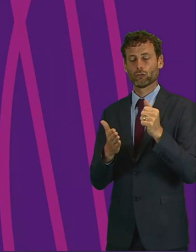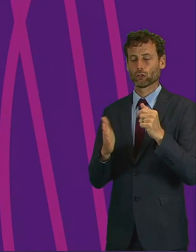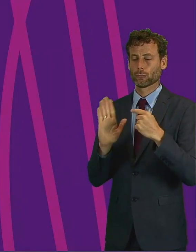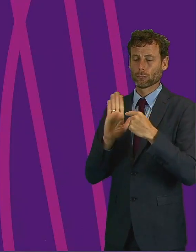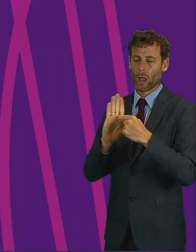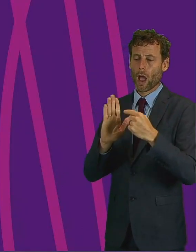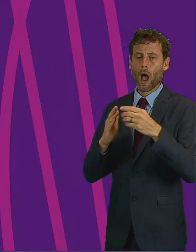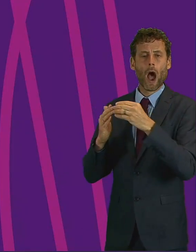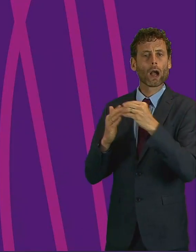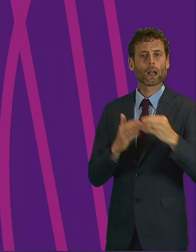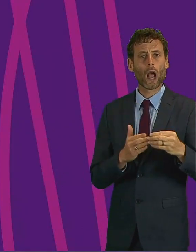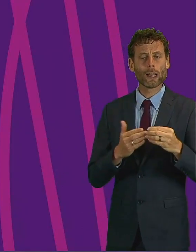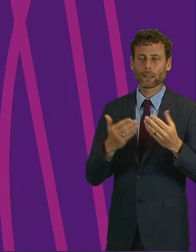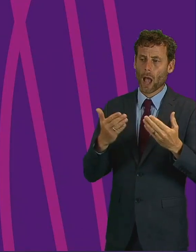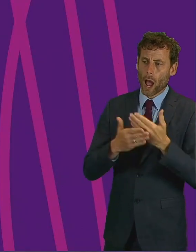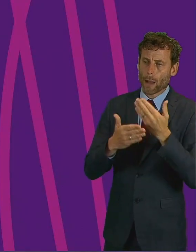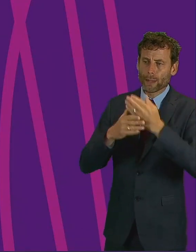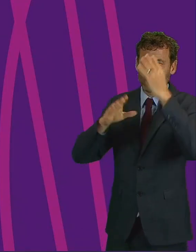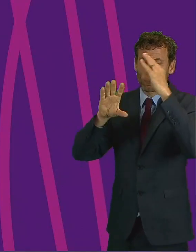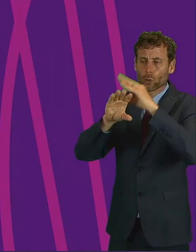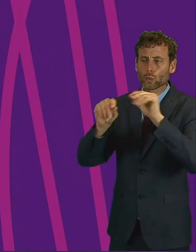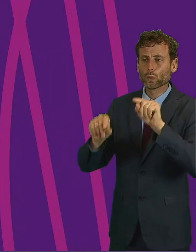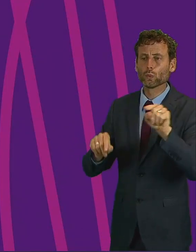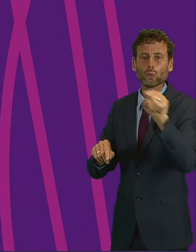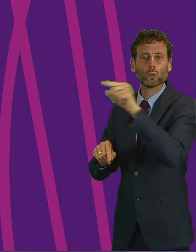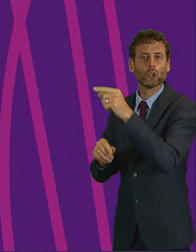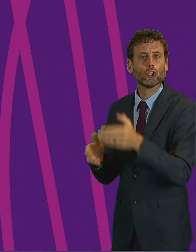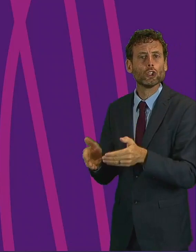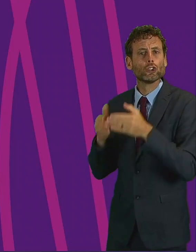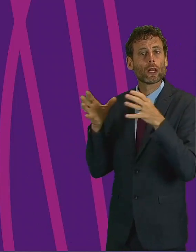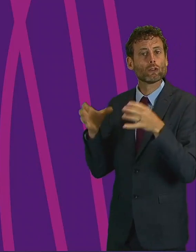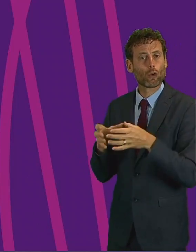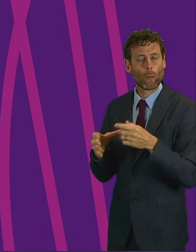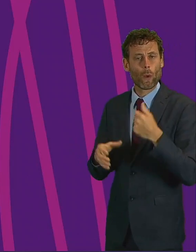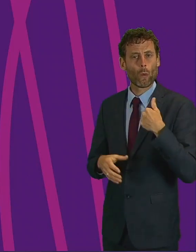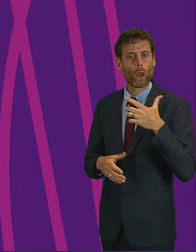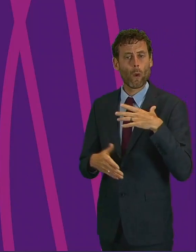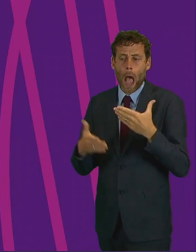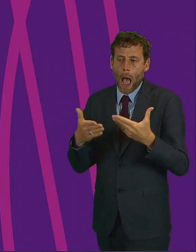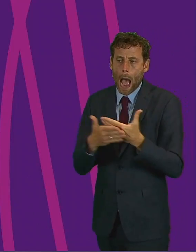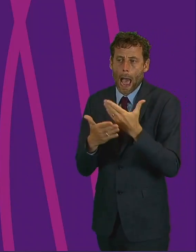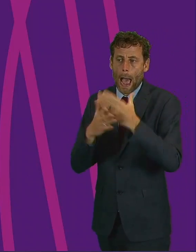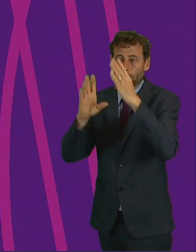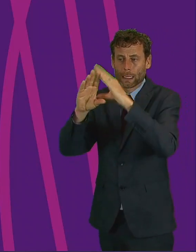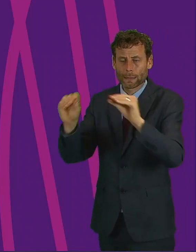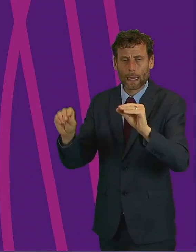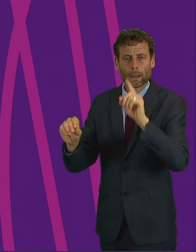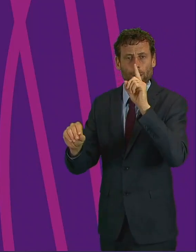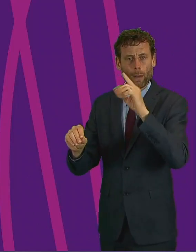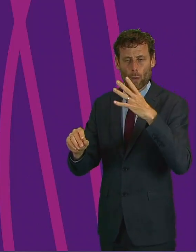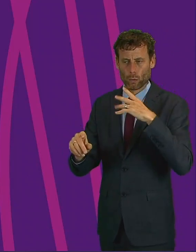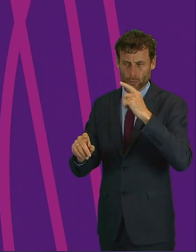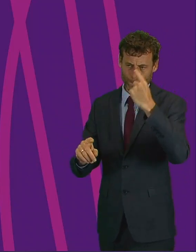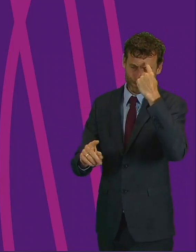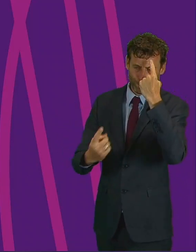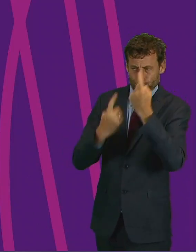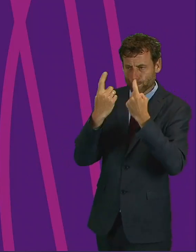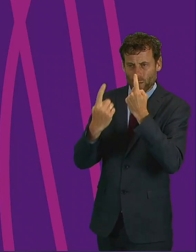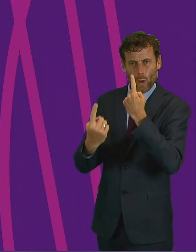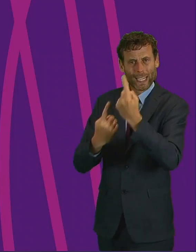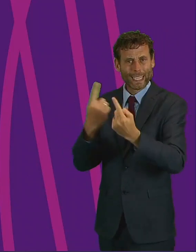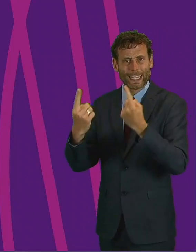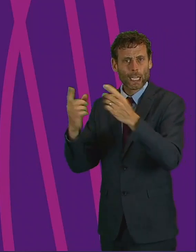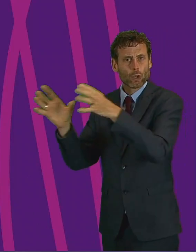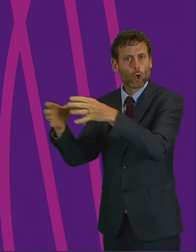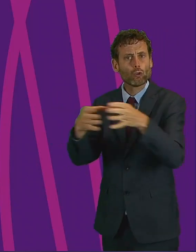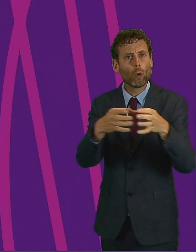in advance of that, and we will be as detailed and as comprehensive in that guidance as possible. It will be very much clinically driven.